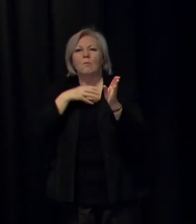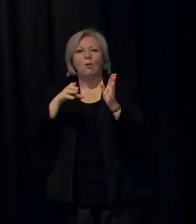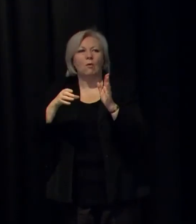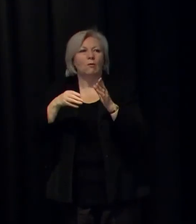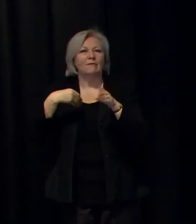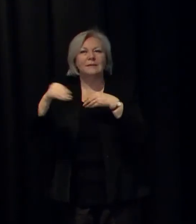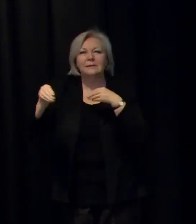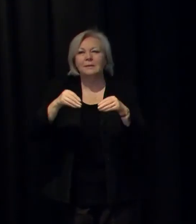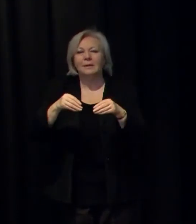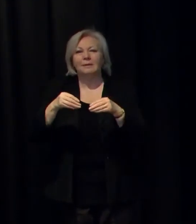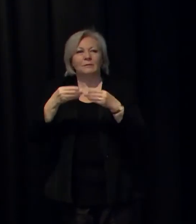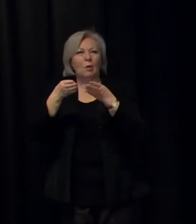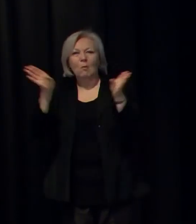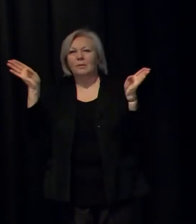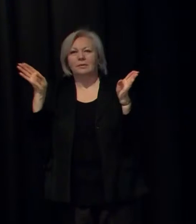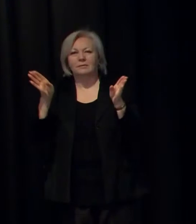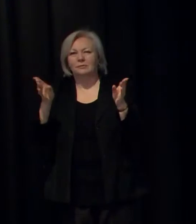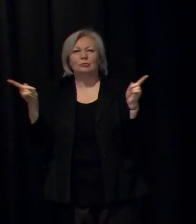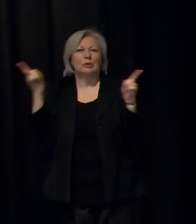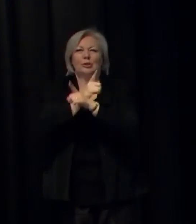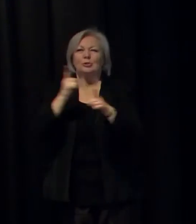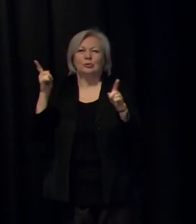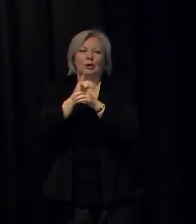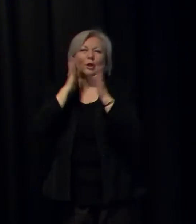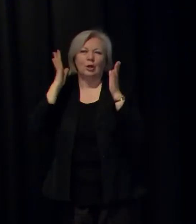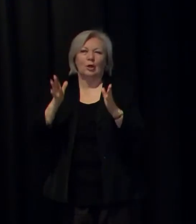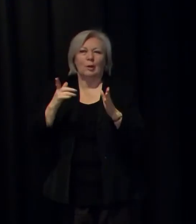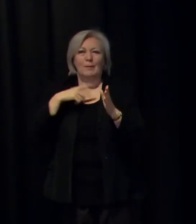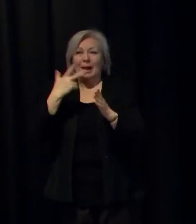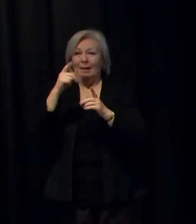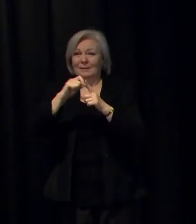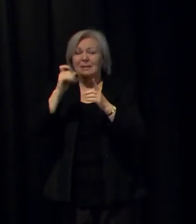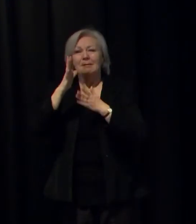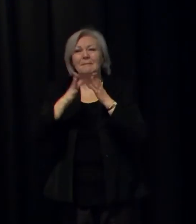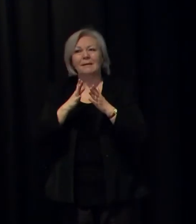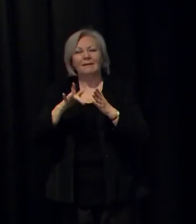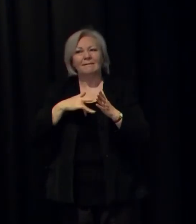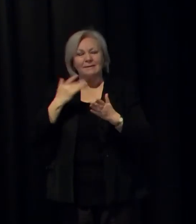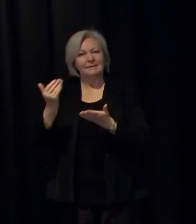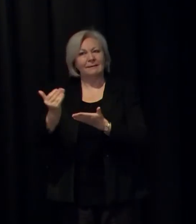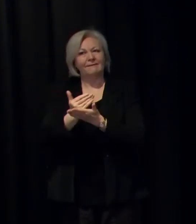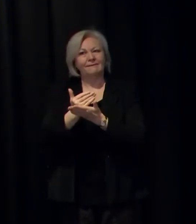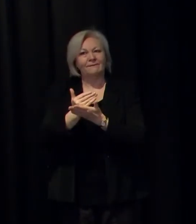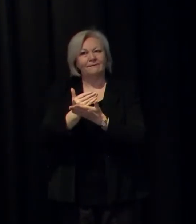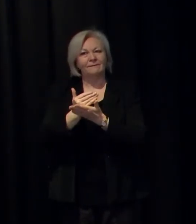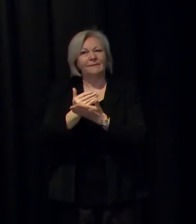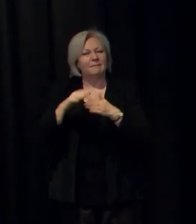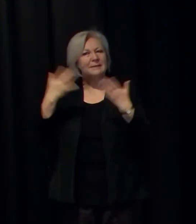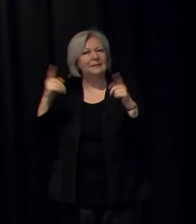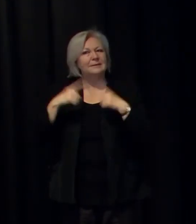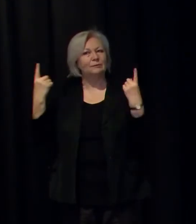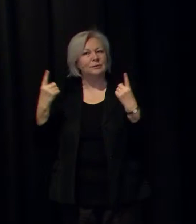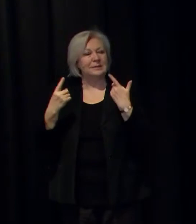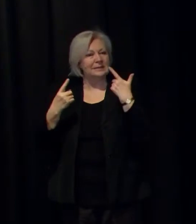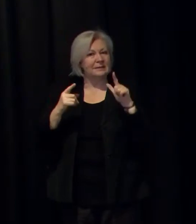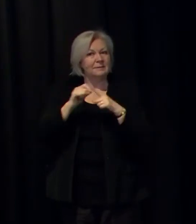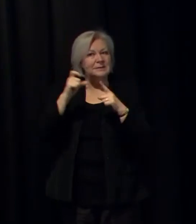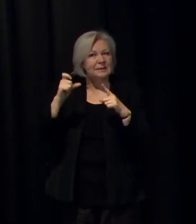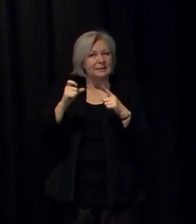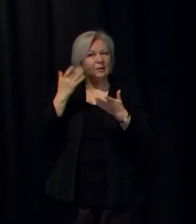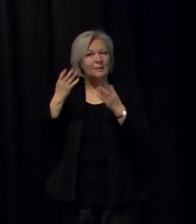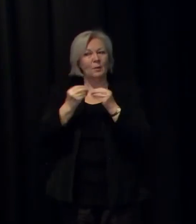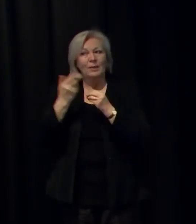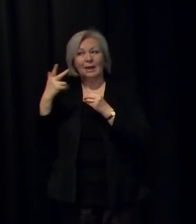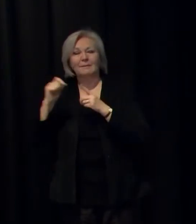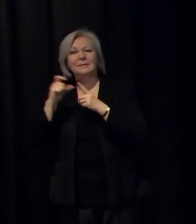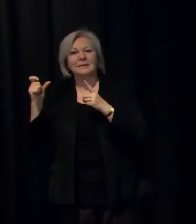much broader, much more significant change, because it's safe at 80%. There is a very significant difference in having 70% of